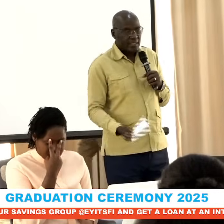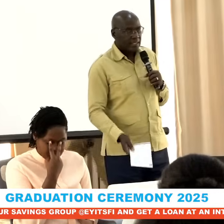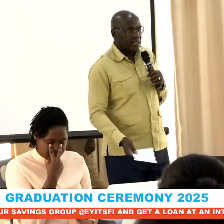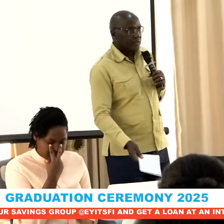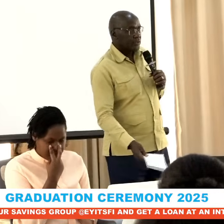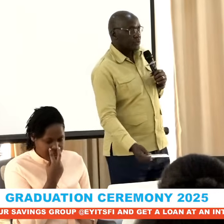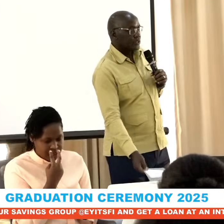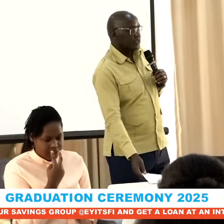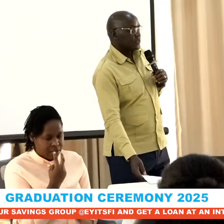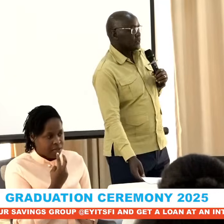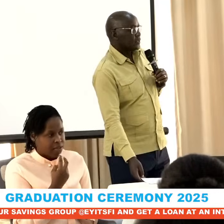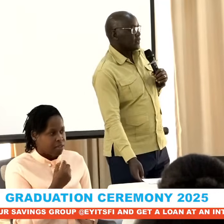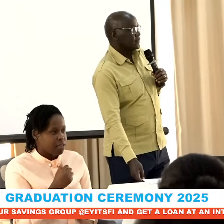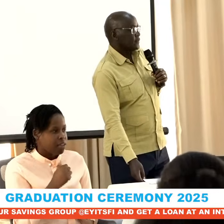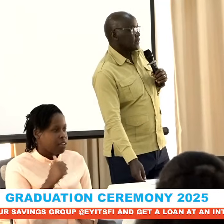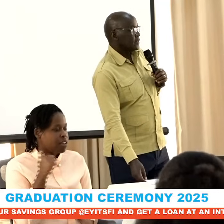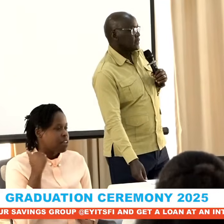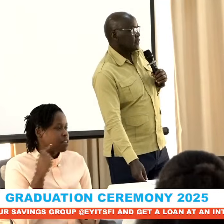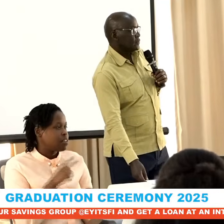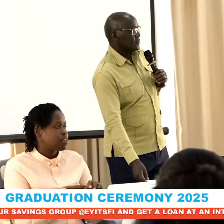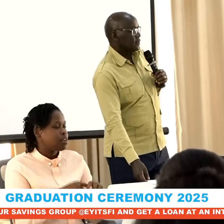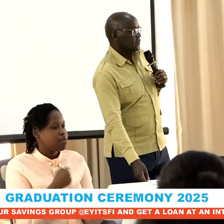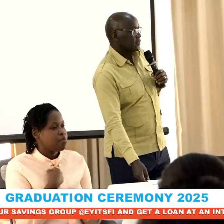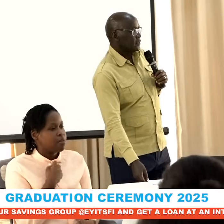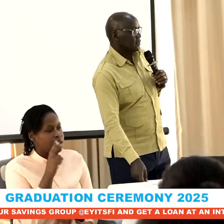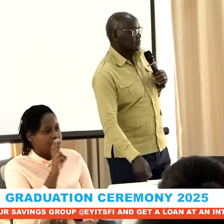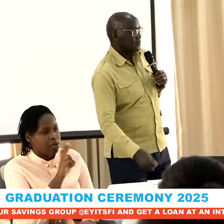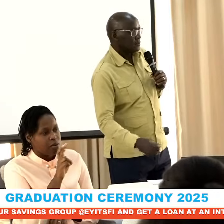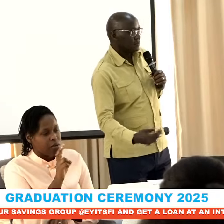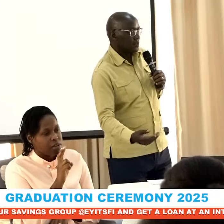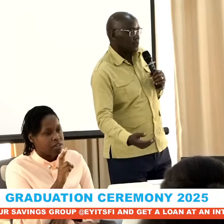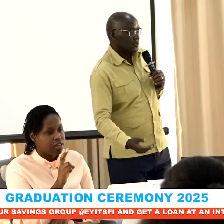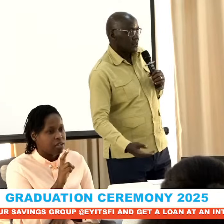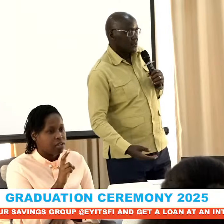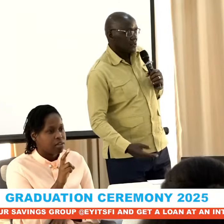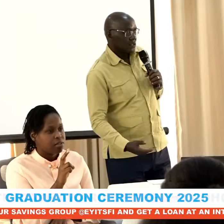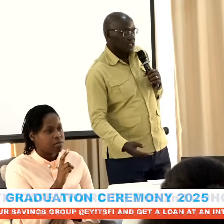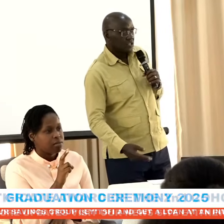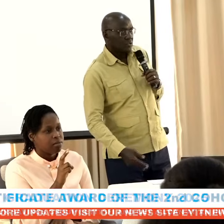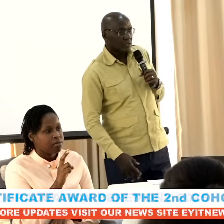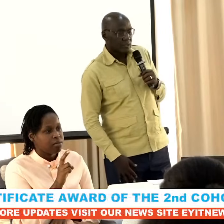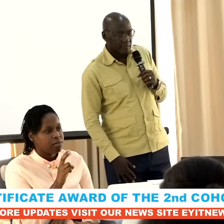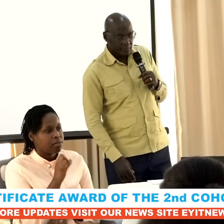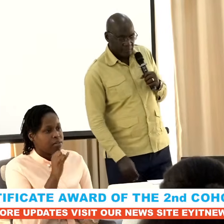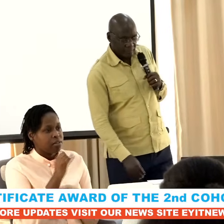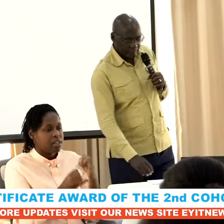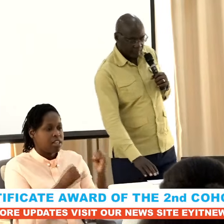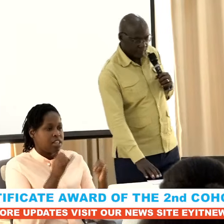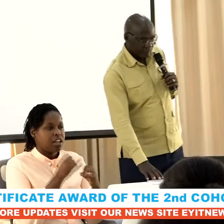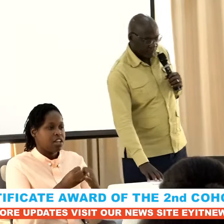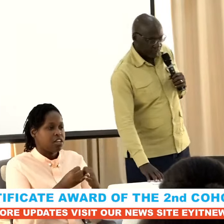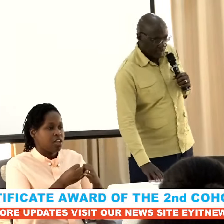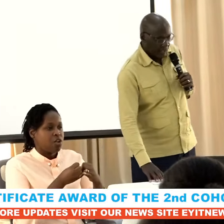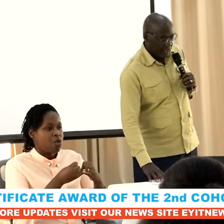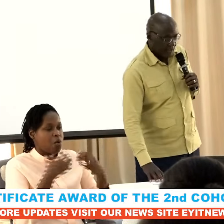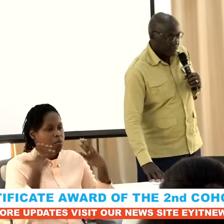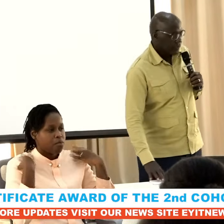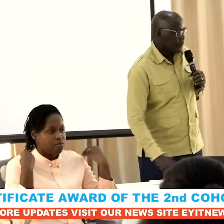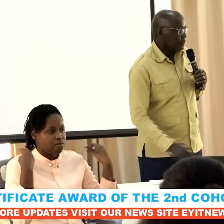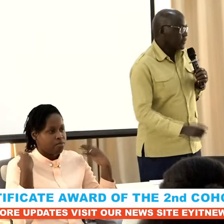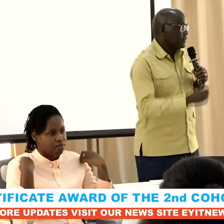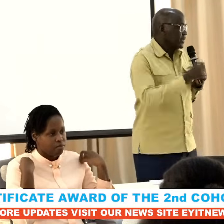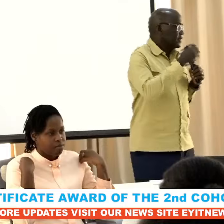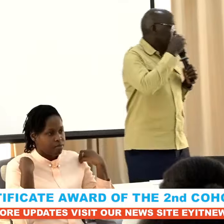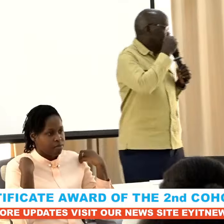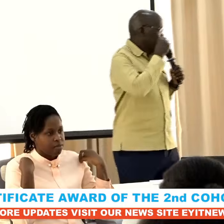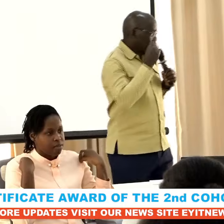The other day I was watching, I think it was these international games. I could not